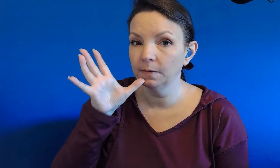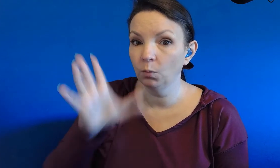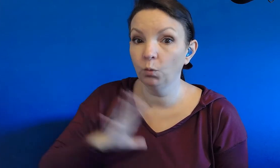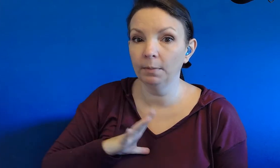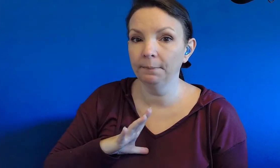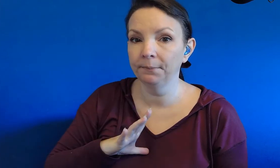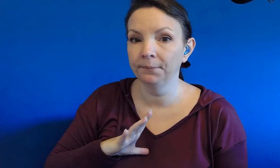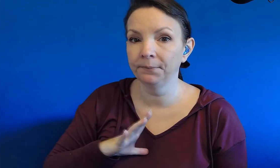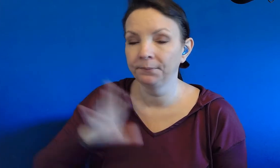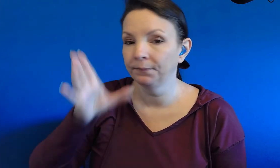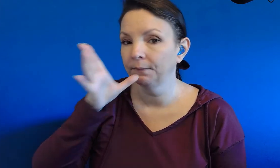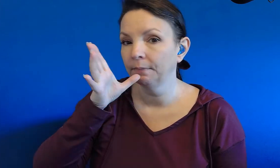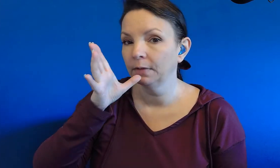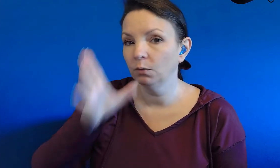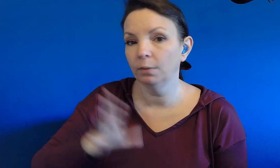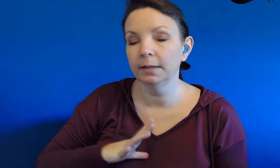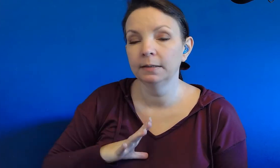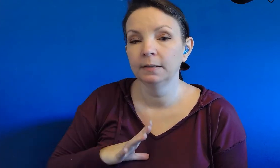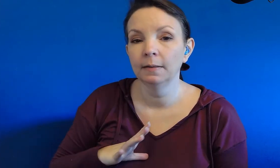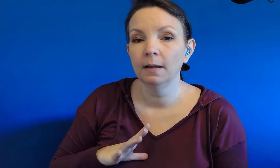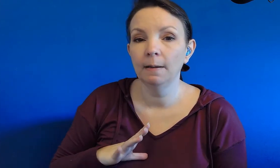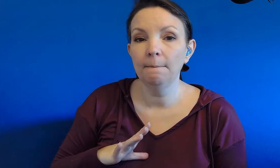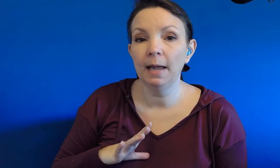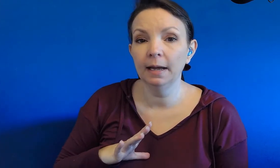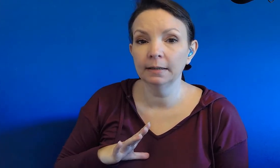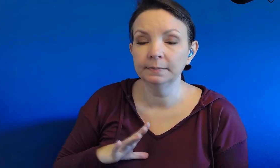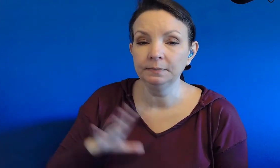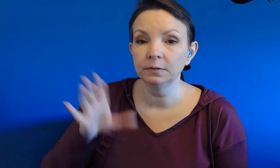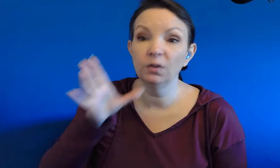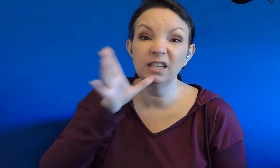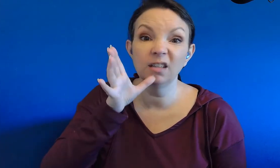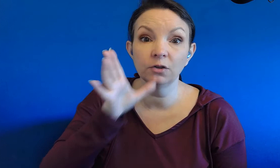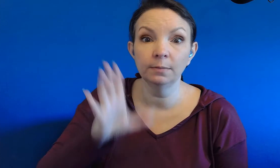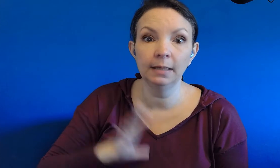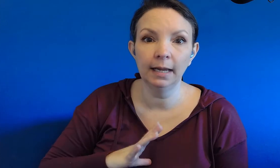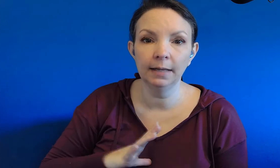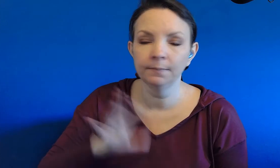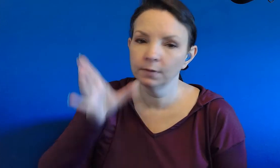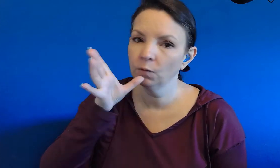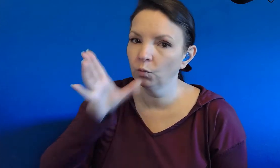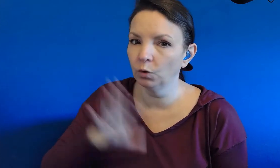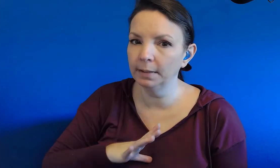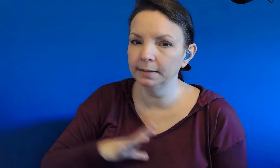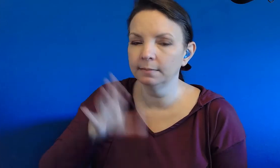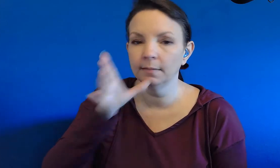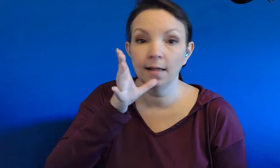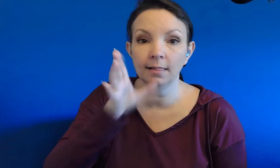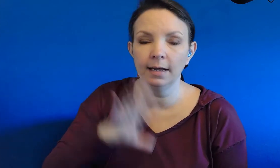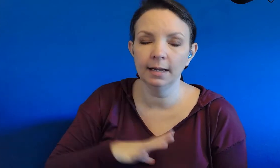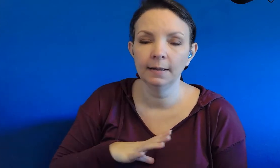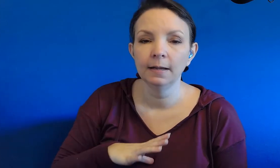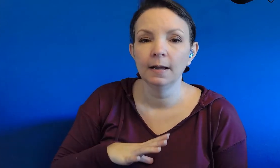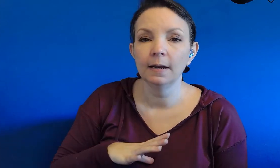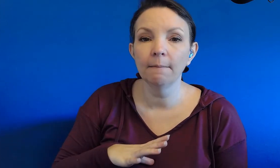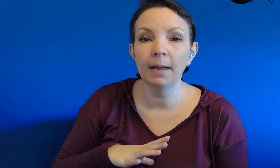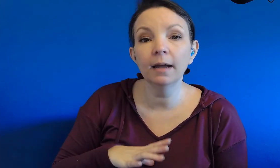Woman, woman, and man. Oh, this is also going to be lady, woman, and lady. Now man